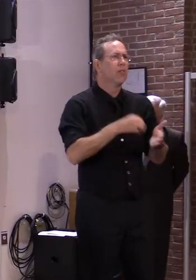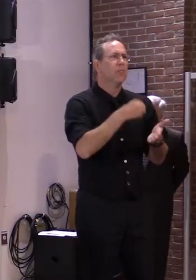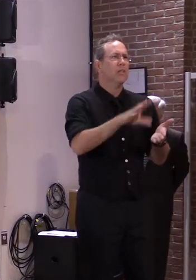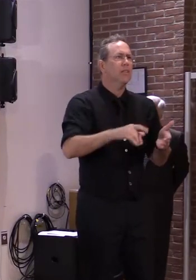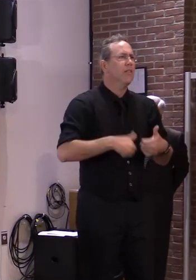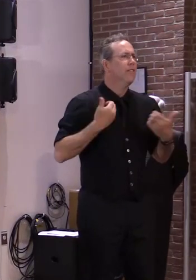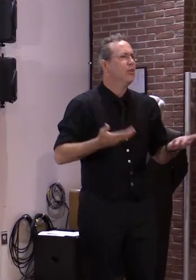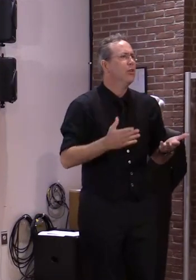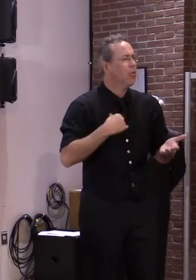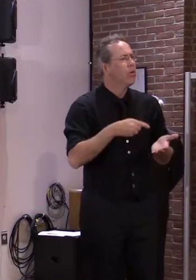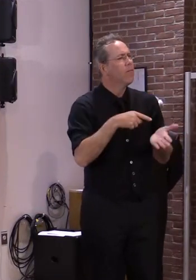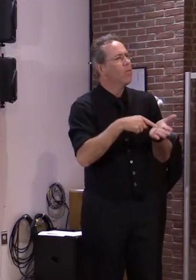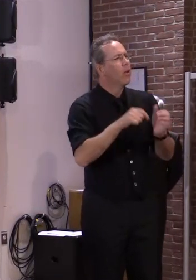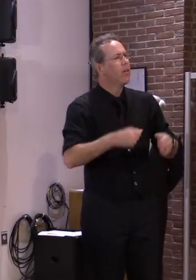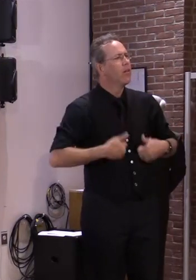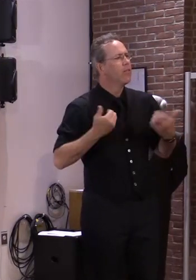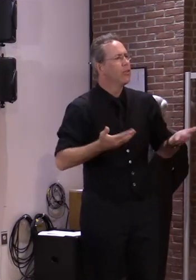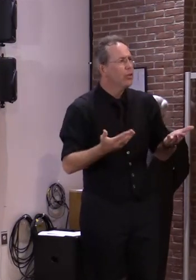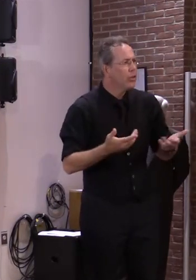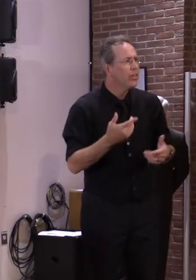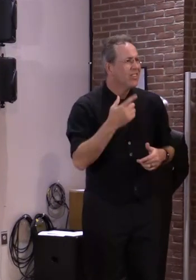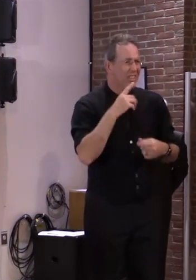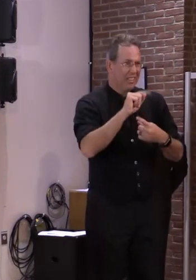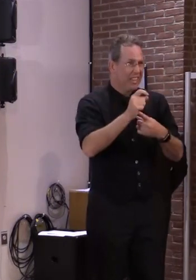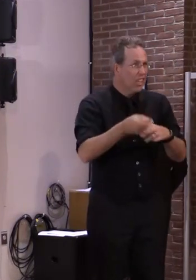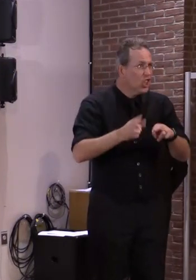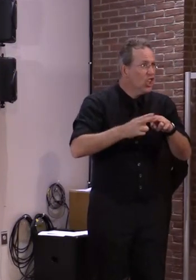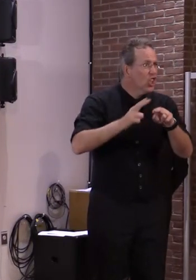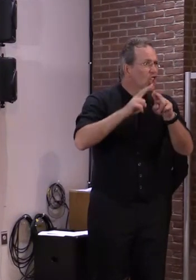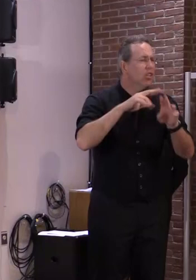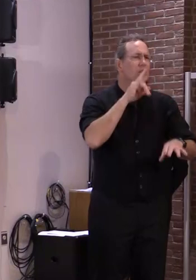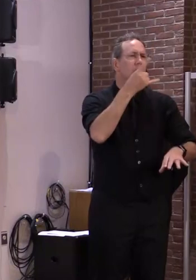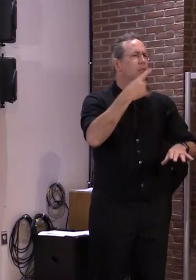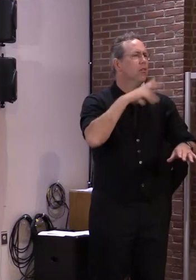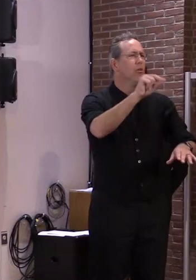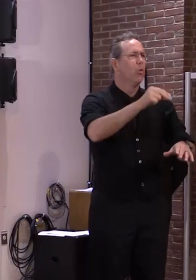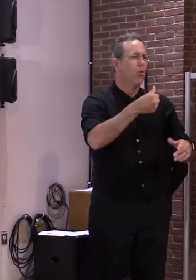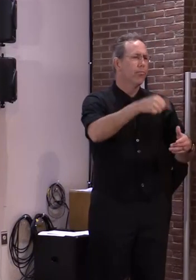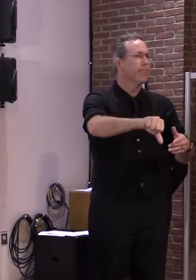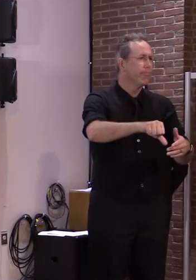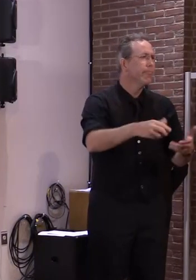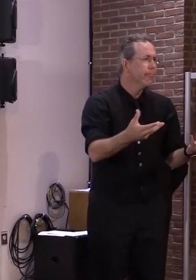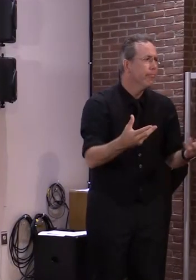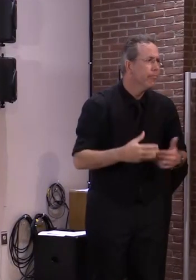to continue to march forward and make sure that we're not making